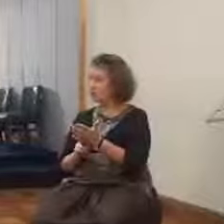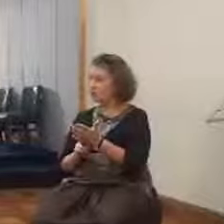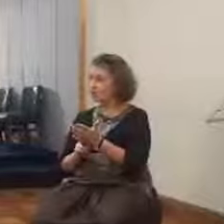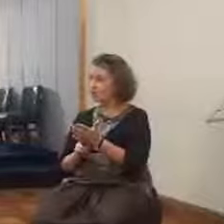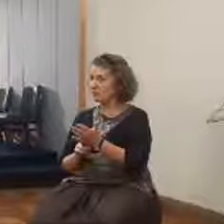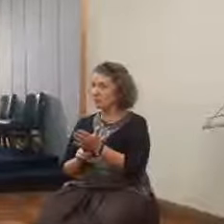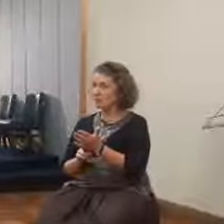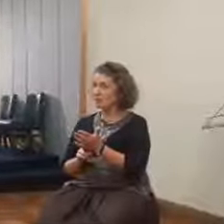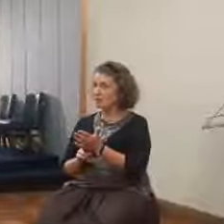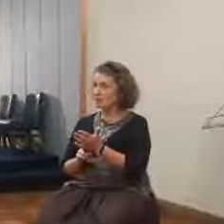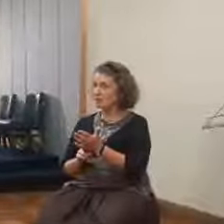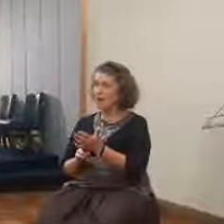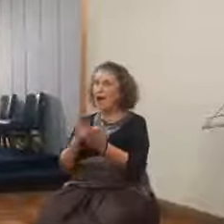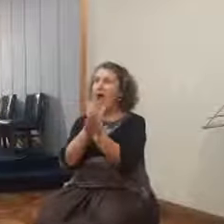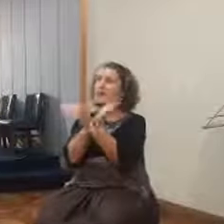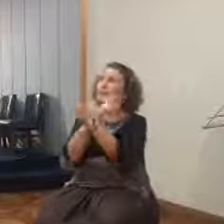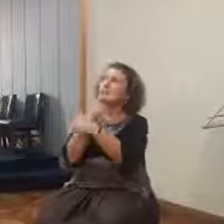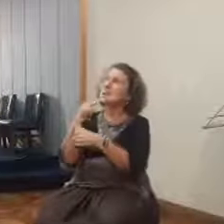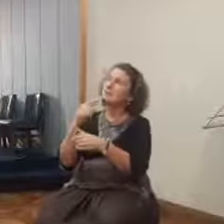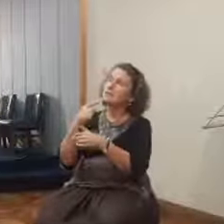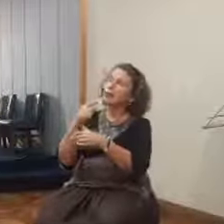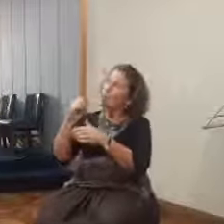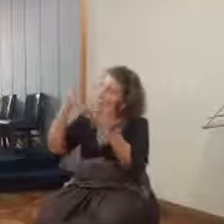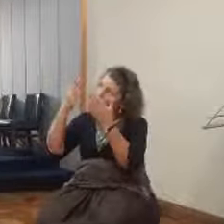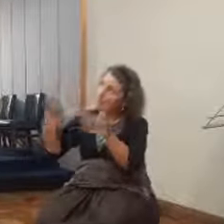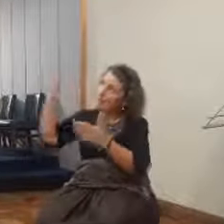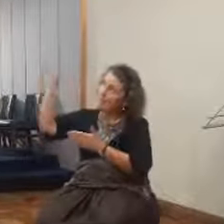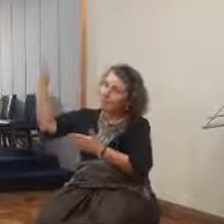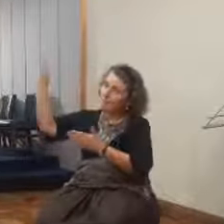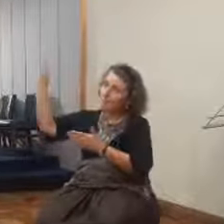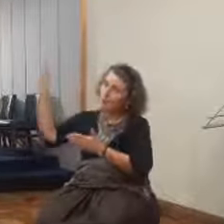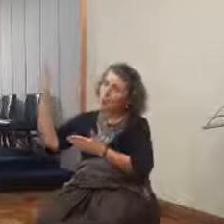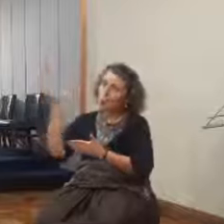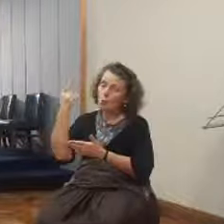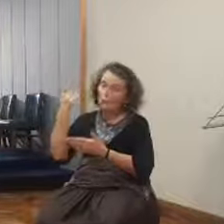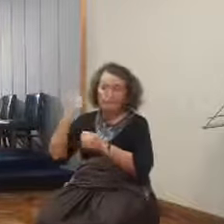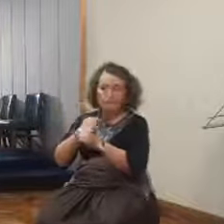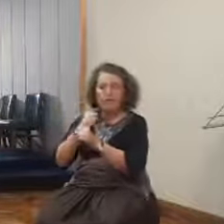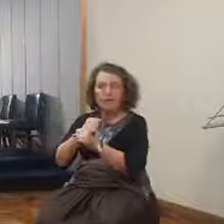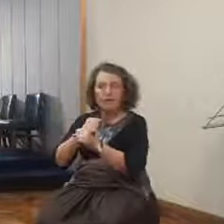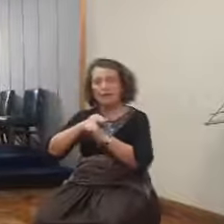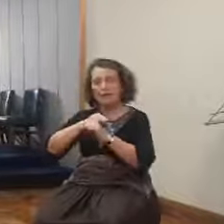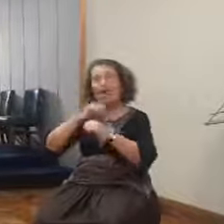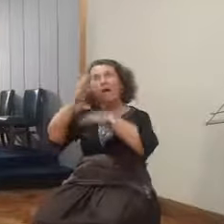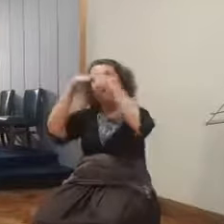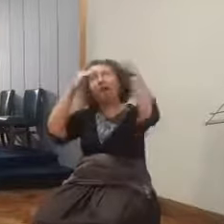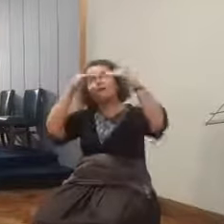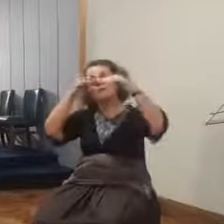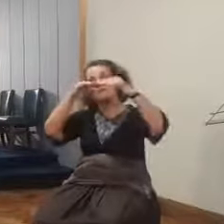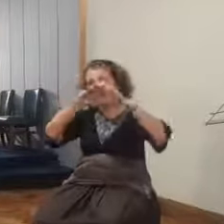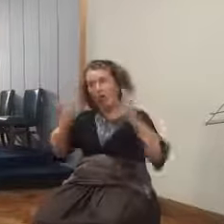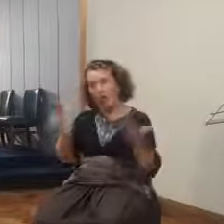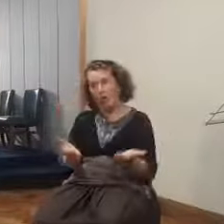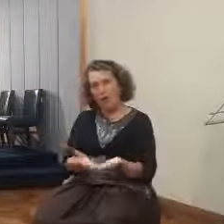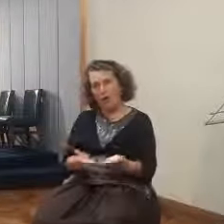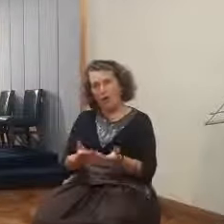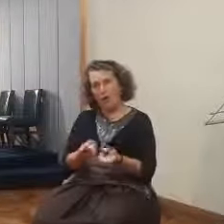described. Worship him who made earth and heaven and the sea and the fountains of waters. And in these days when